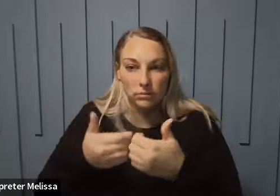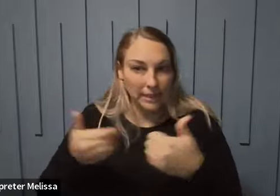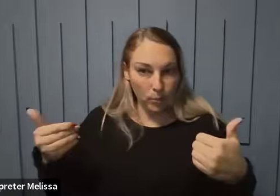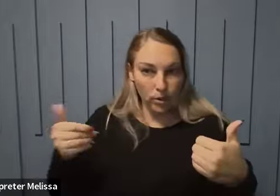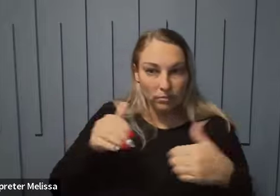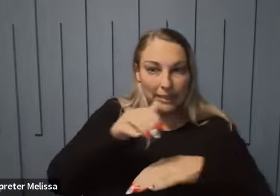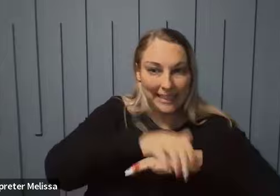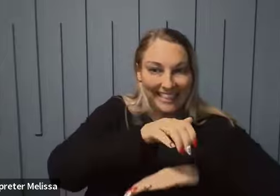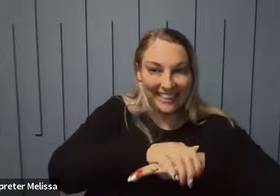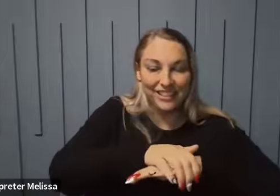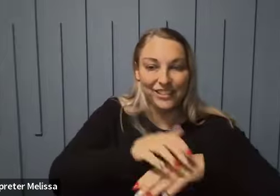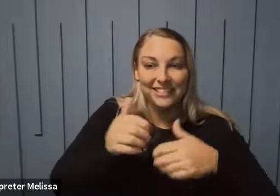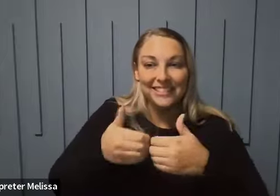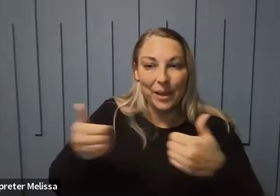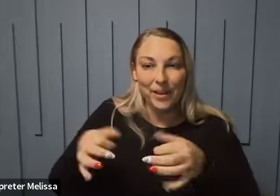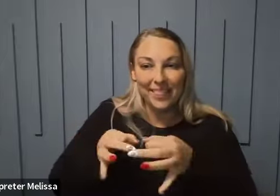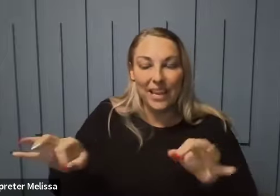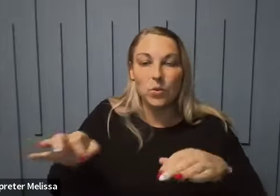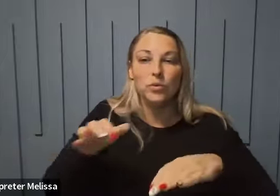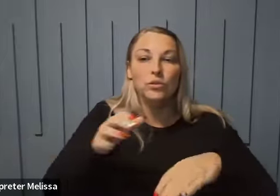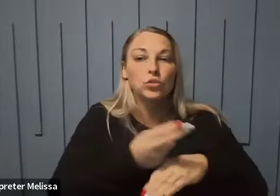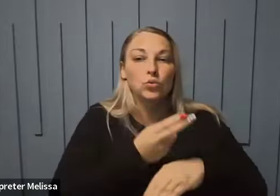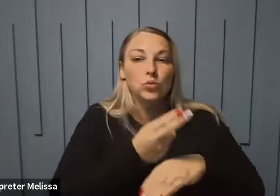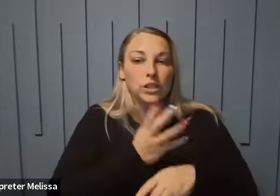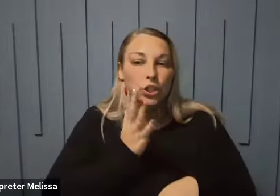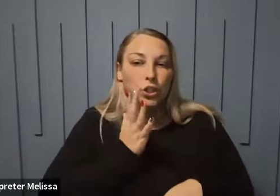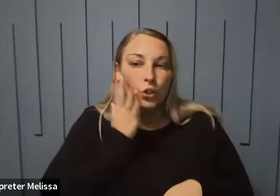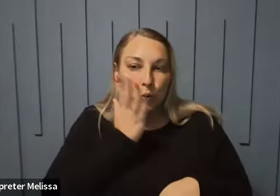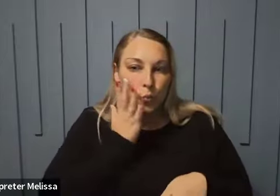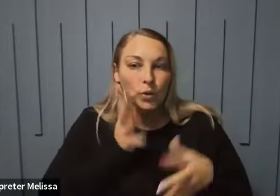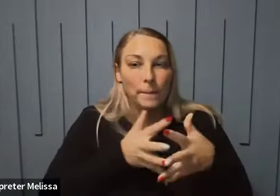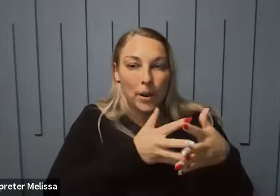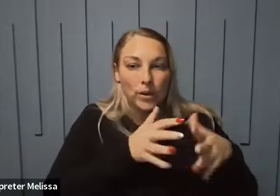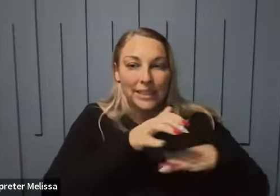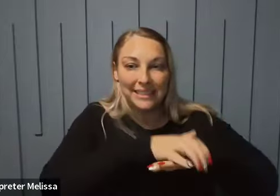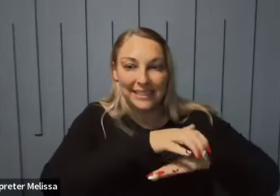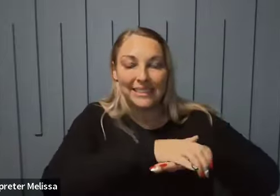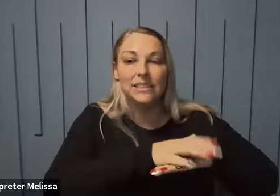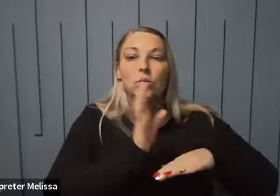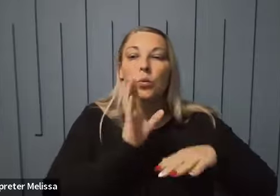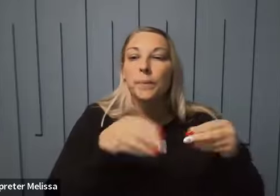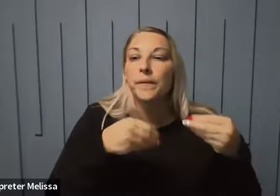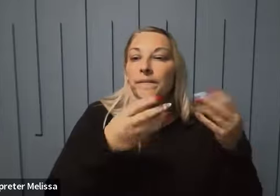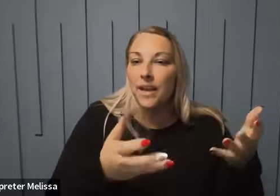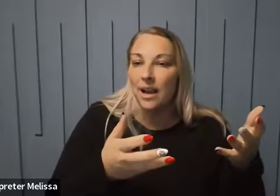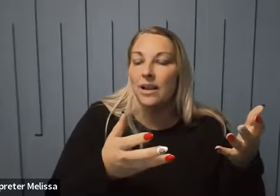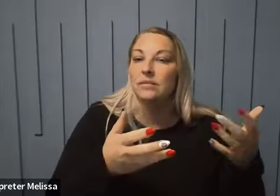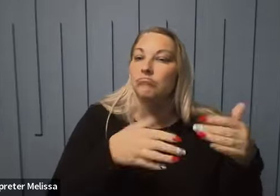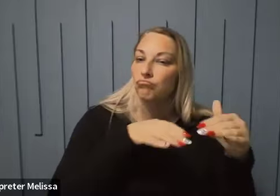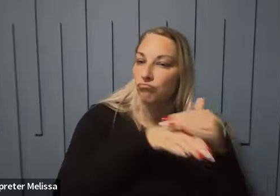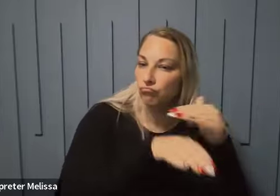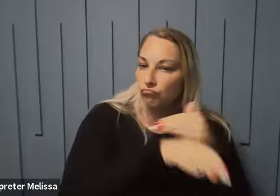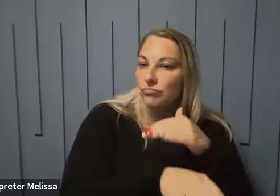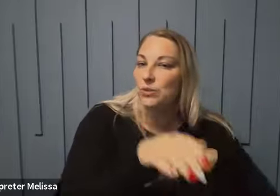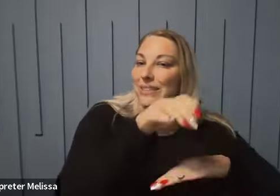from ASL, then using cued American sentence such as this is going to give the student the English access, as